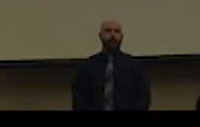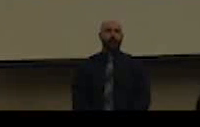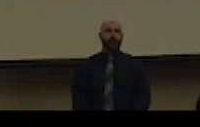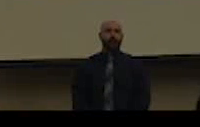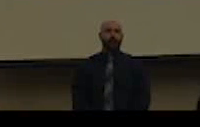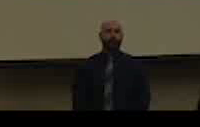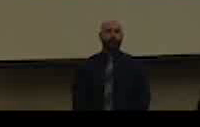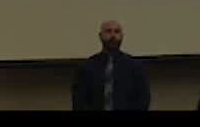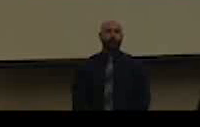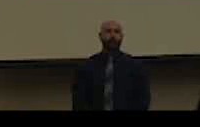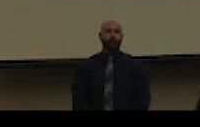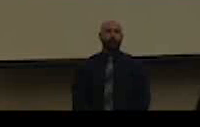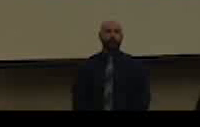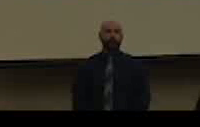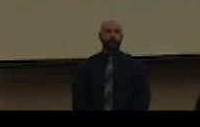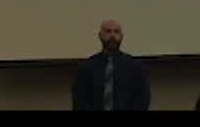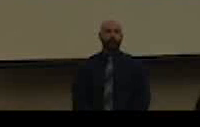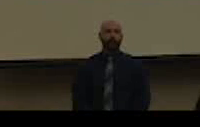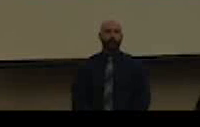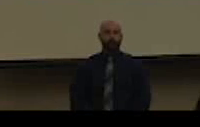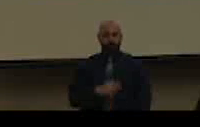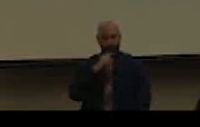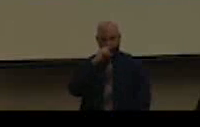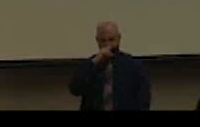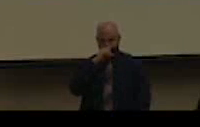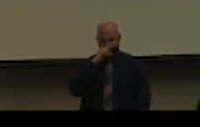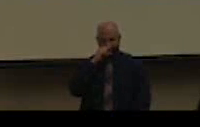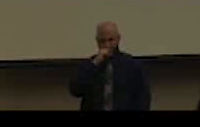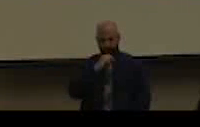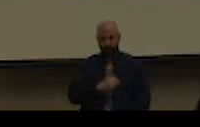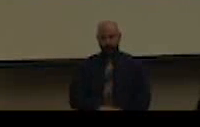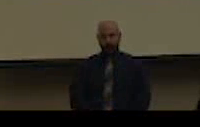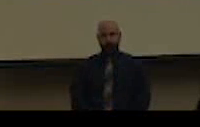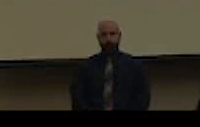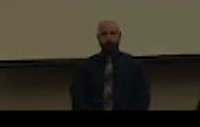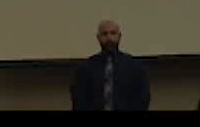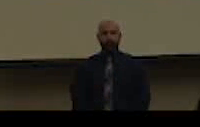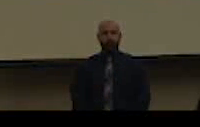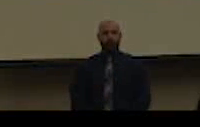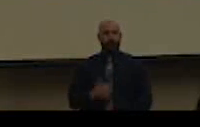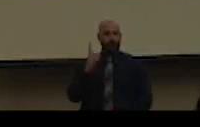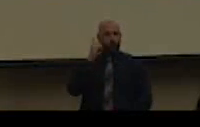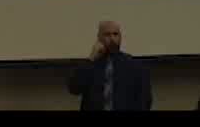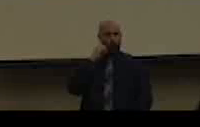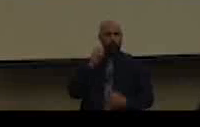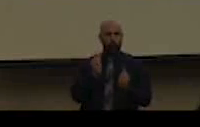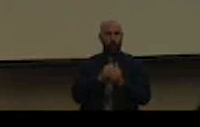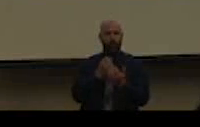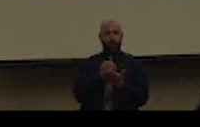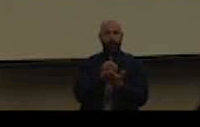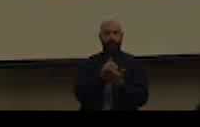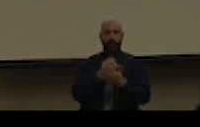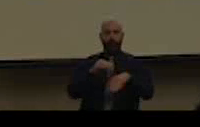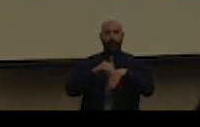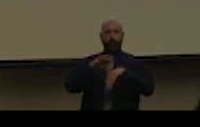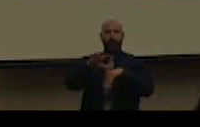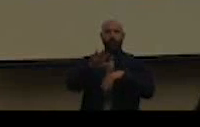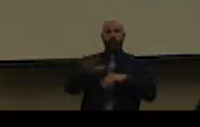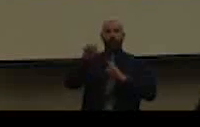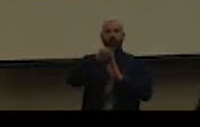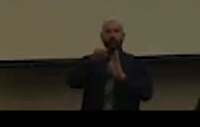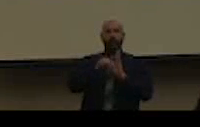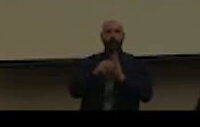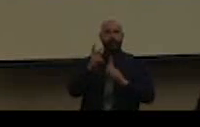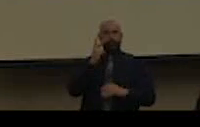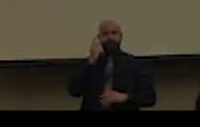this with economic influencers in the state, they see the role of